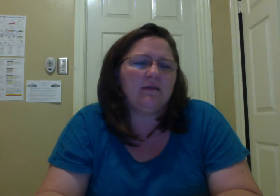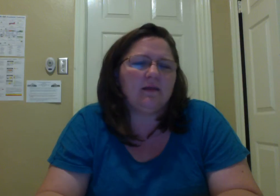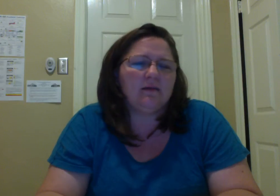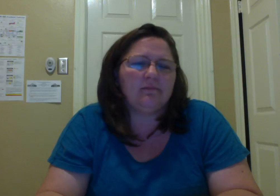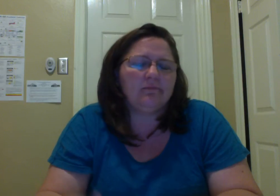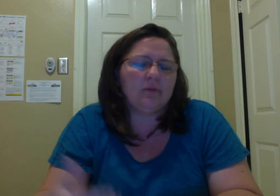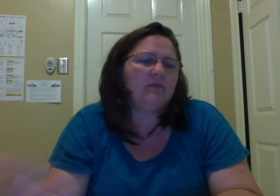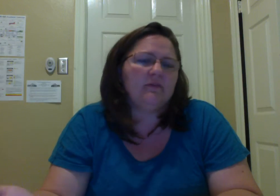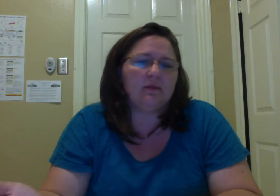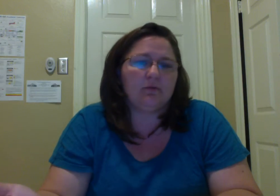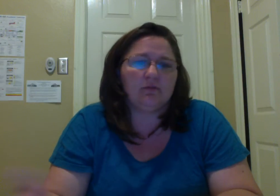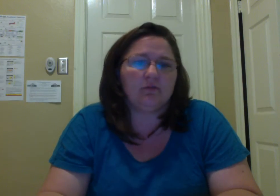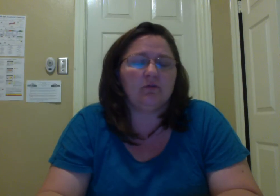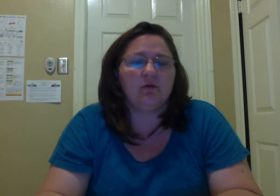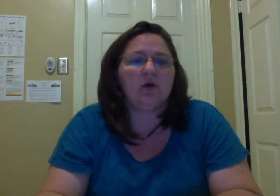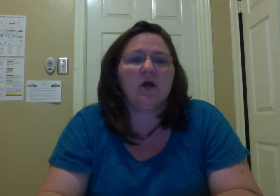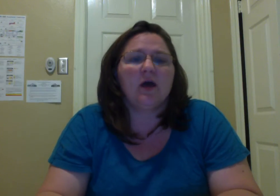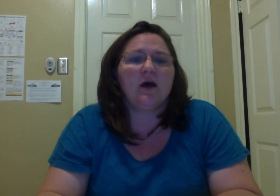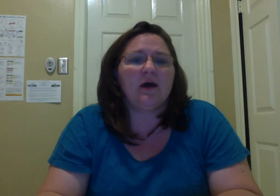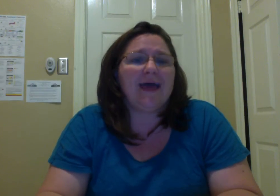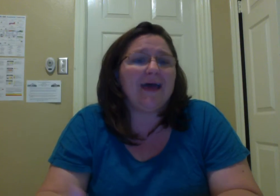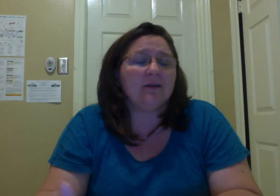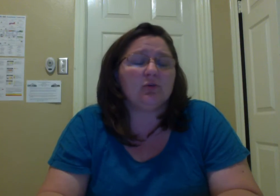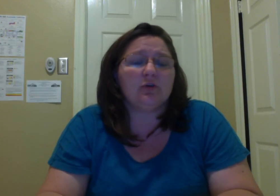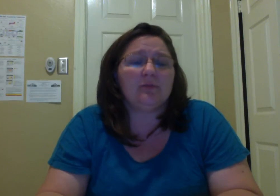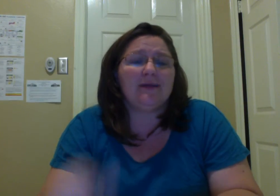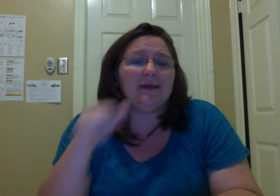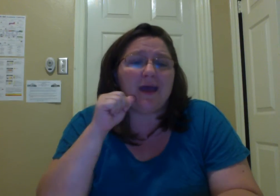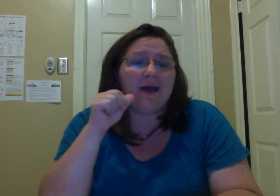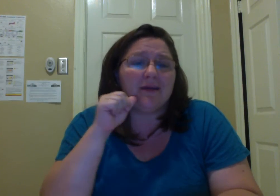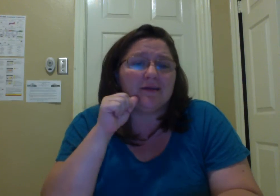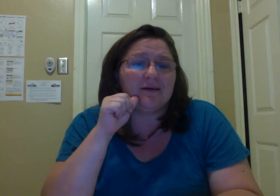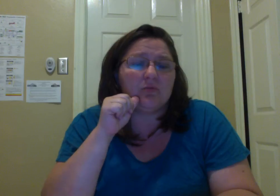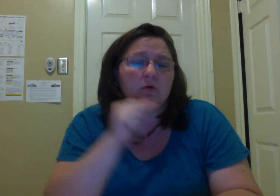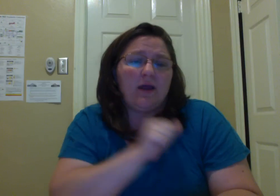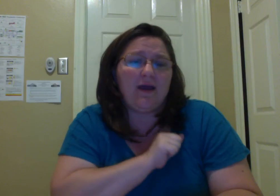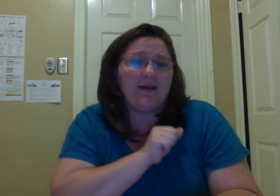that represents that person. So Adam could be Adam,